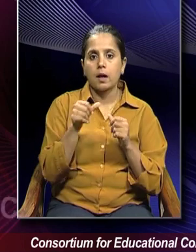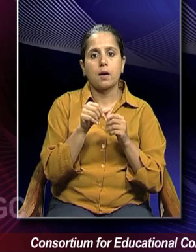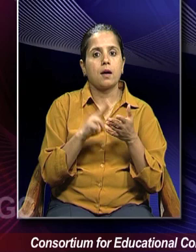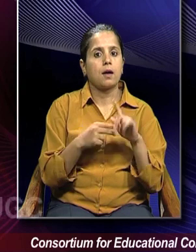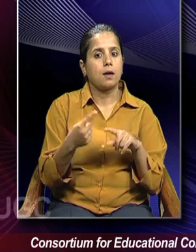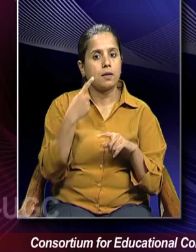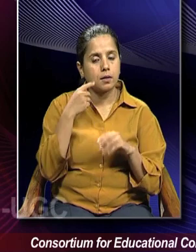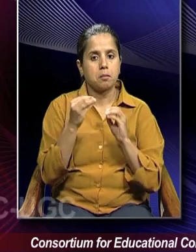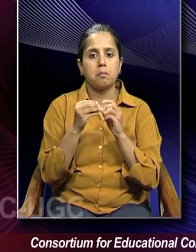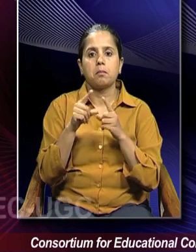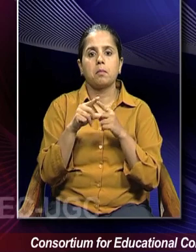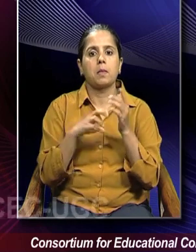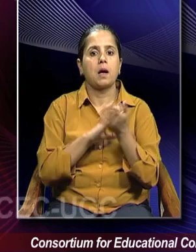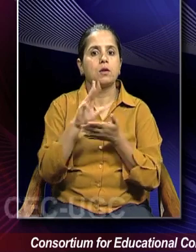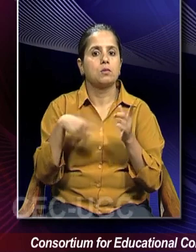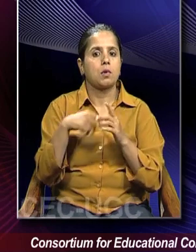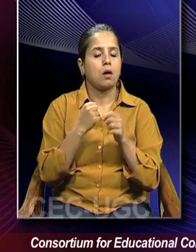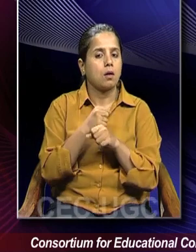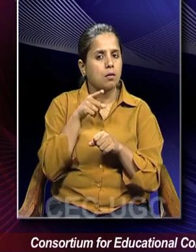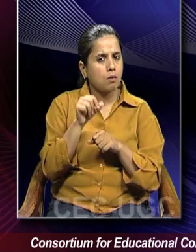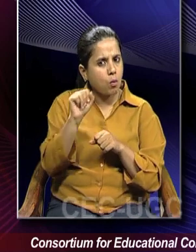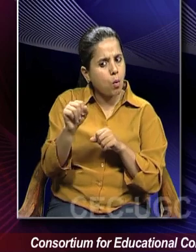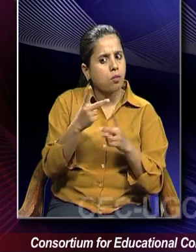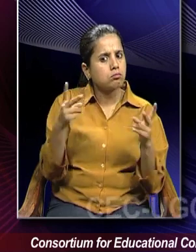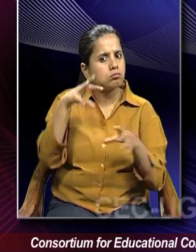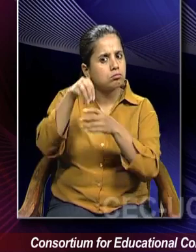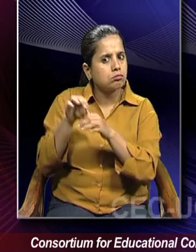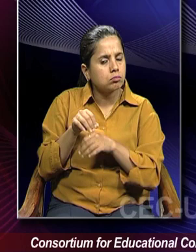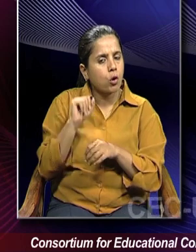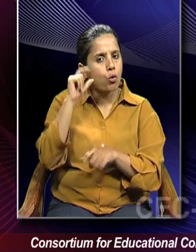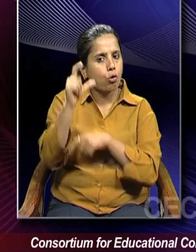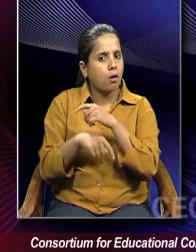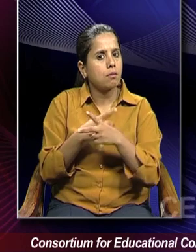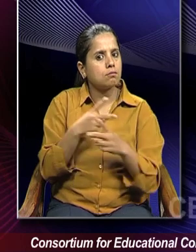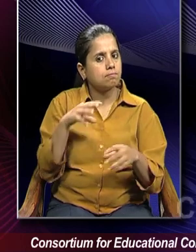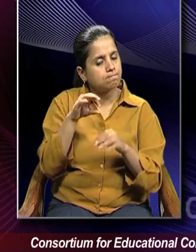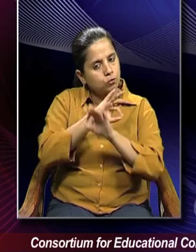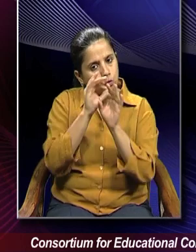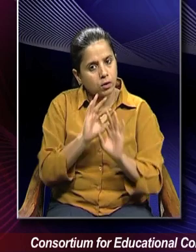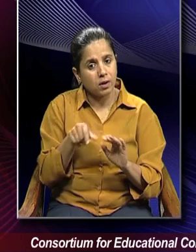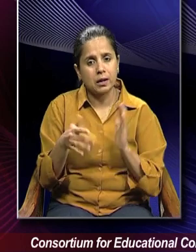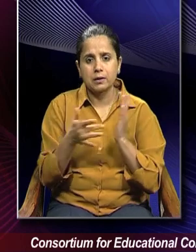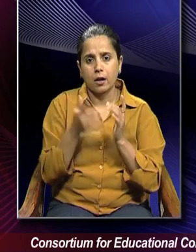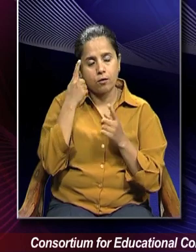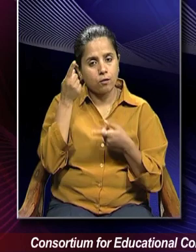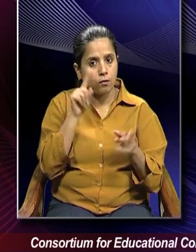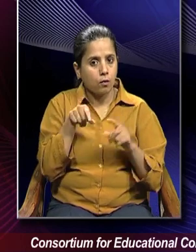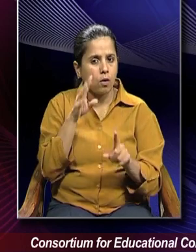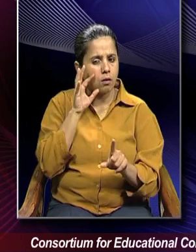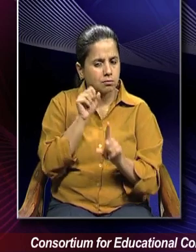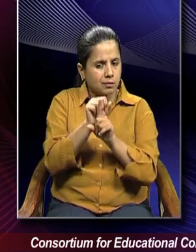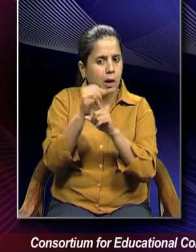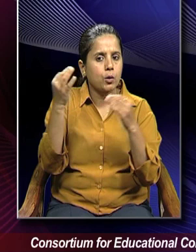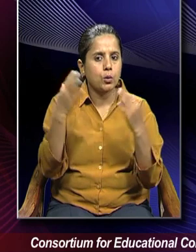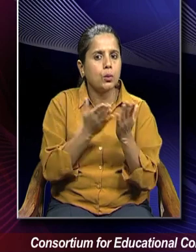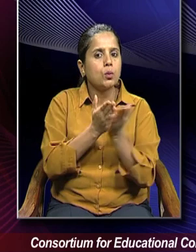is another important technique in the kitty of a corporate manager. It is a technique for identifying the new